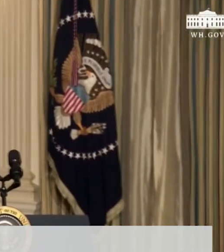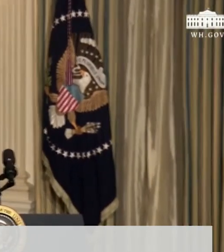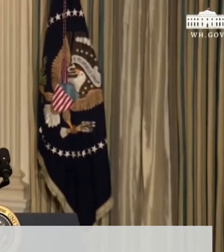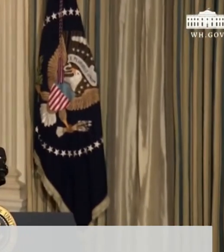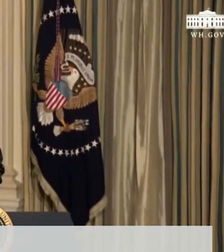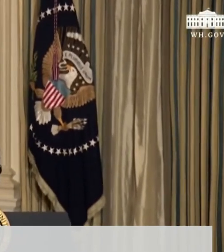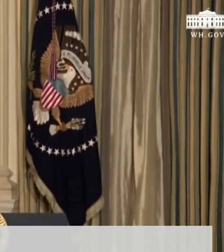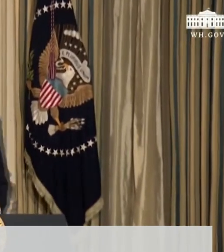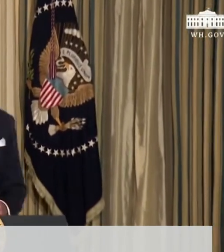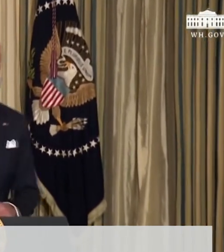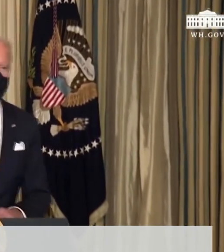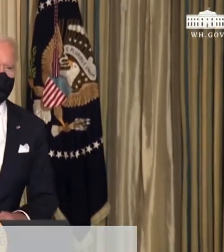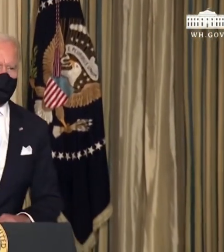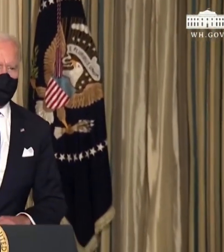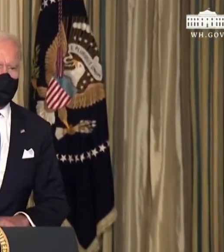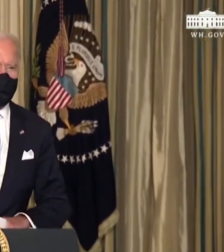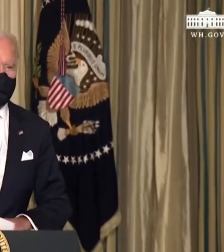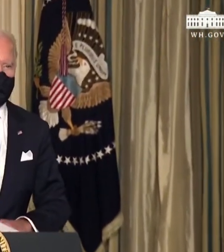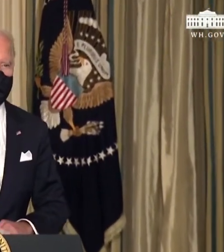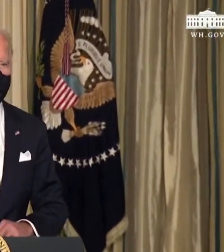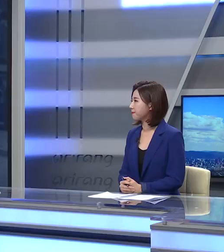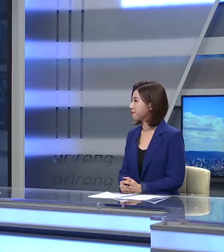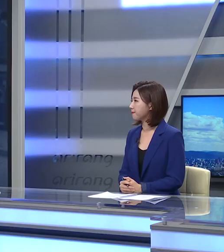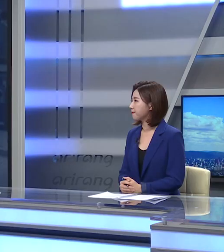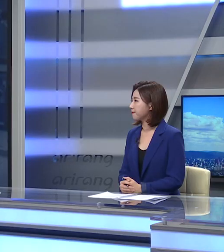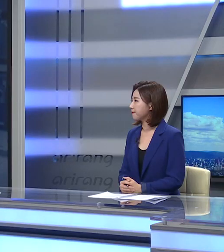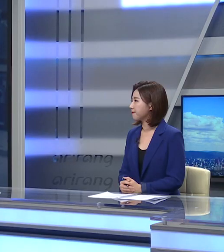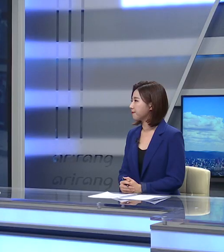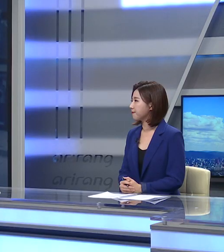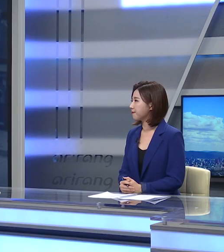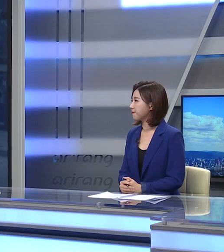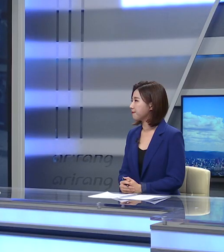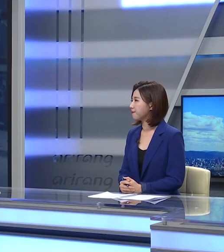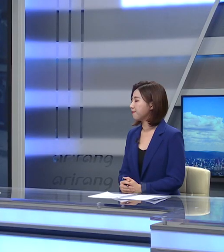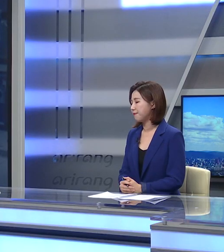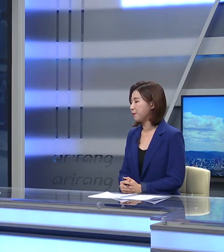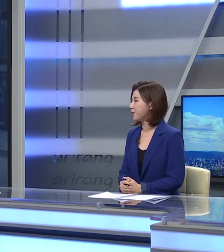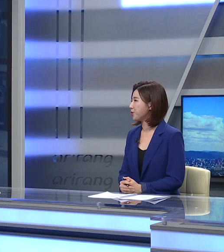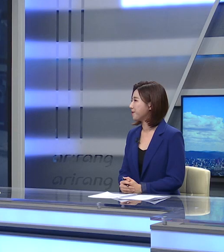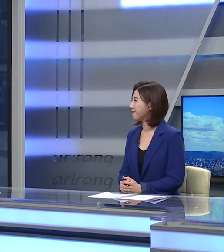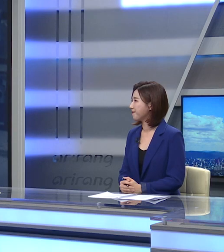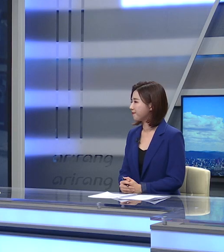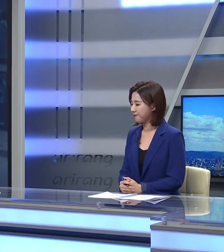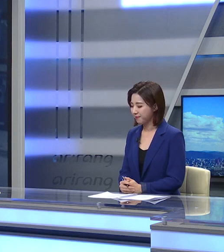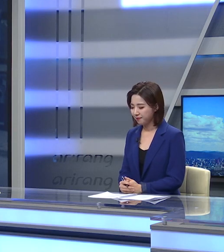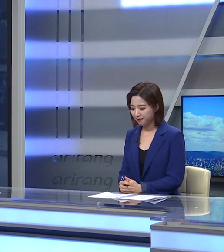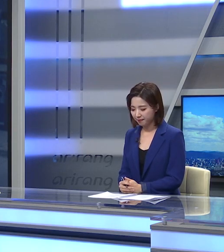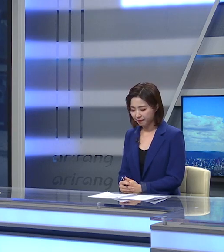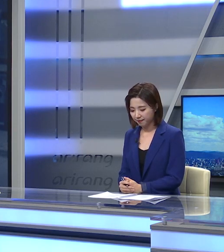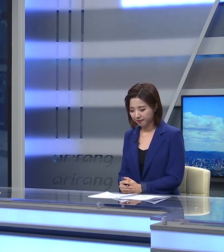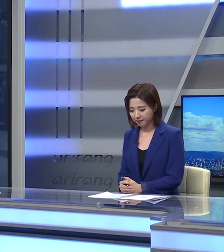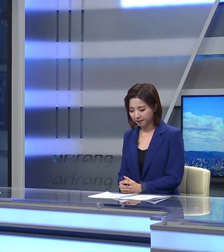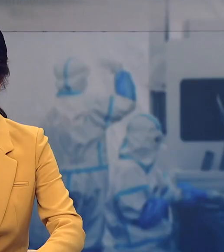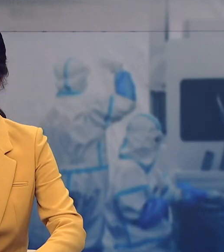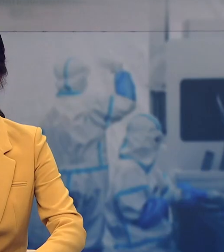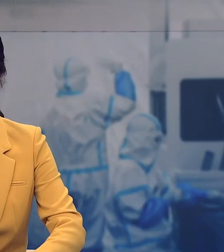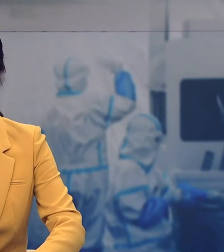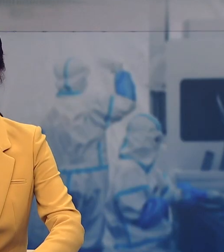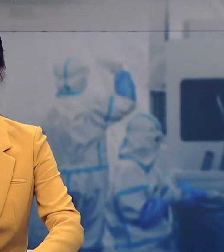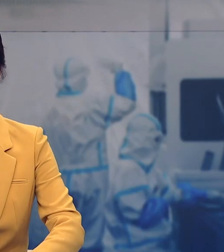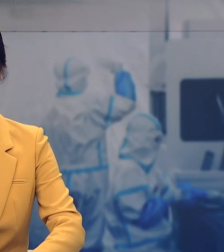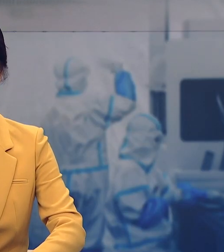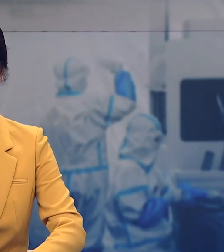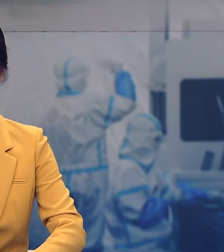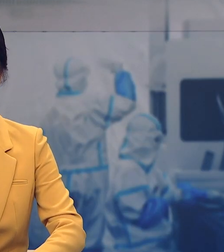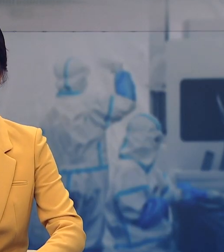fronts like public health. I see. All right, Changmin, as always, thank you very much for that coverage. My pleasure. Right, it's time now for